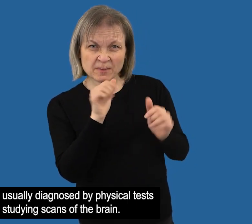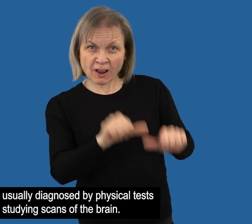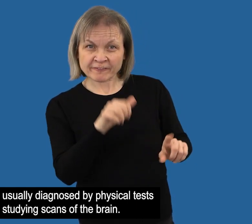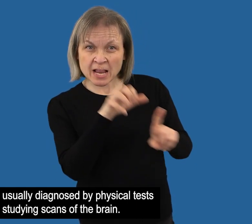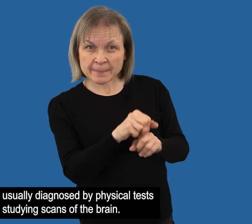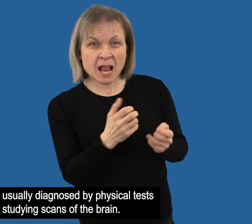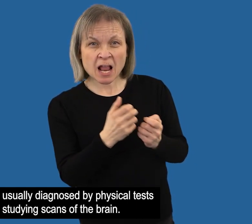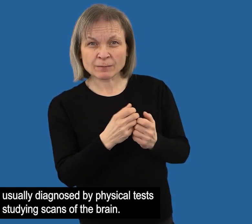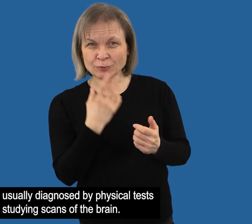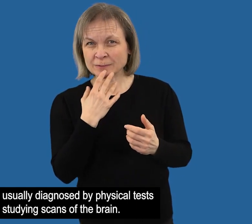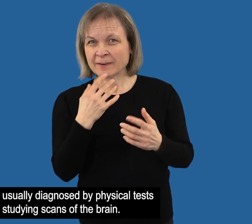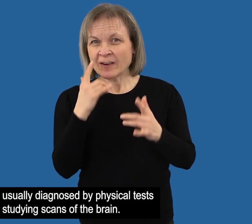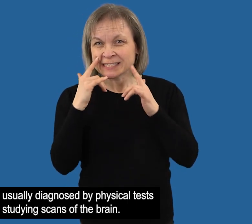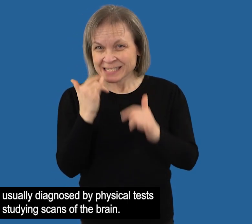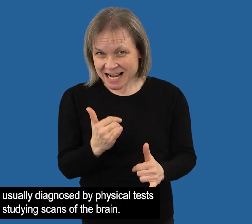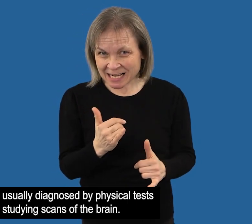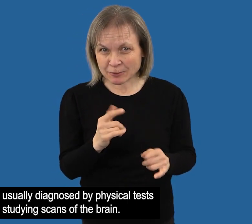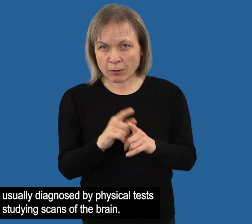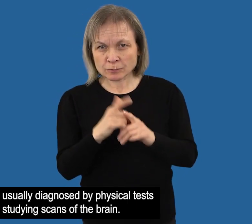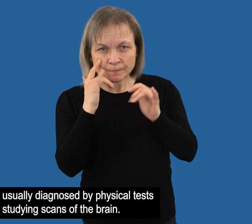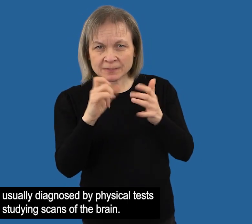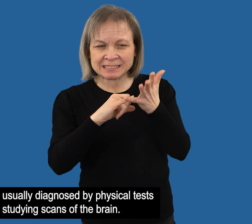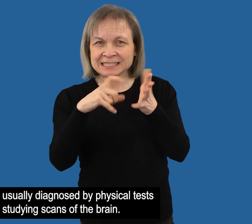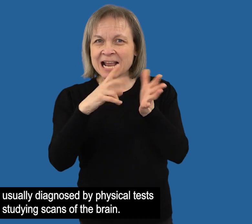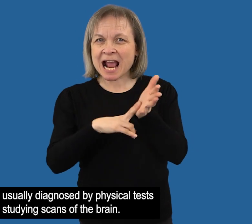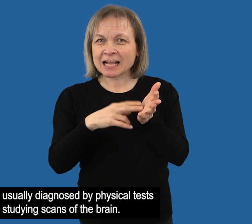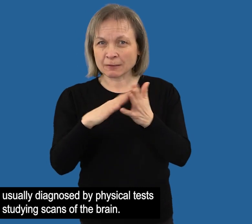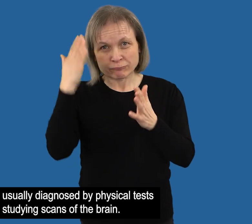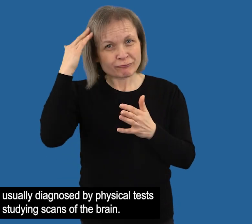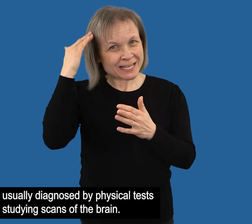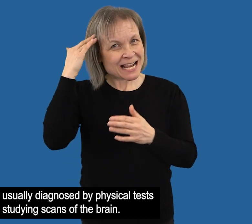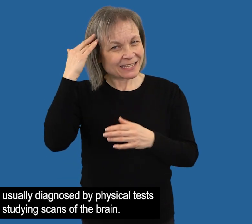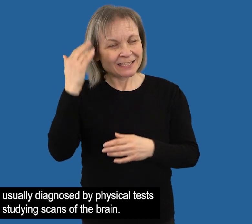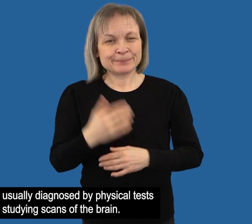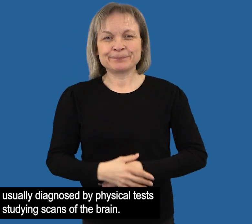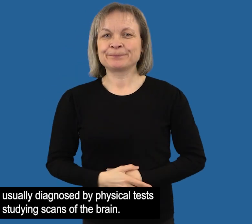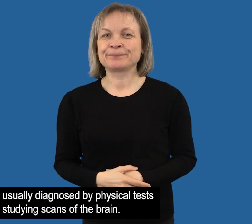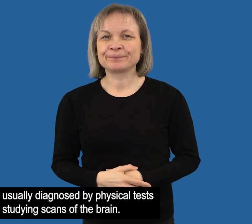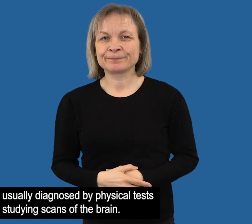Strokes are usually diagnosed by physical tests and studying scans of the brain.